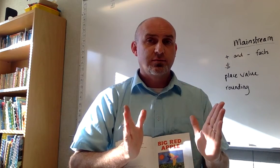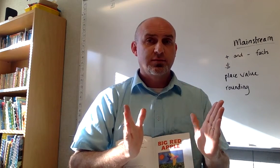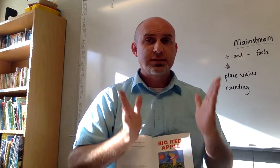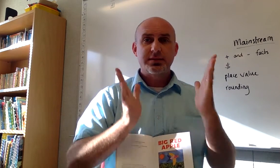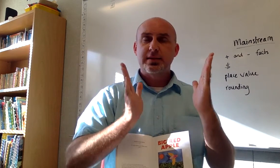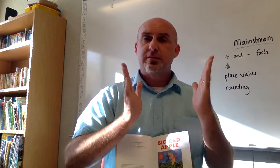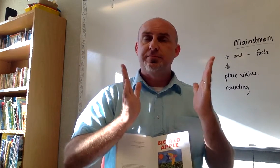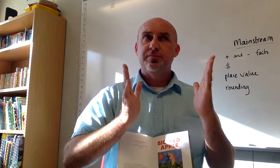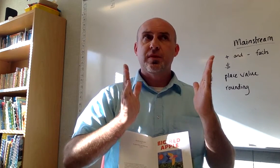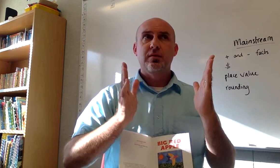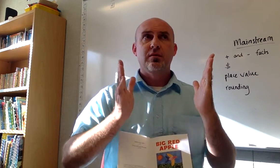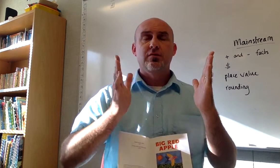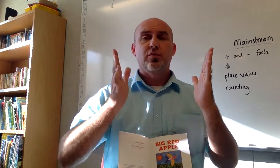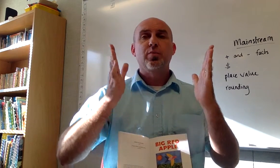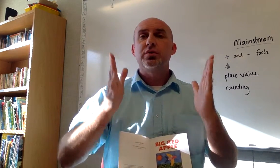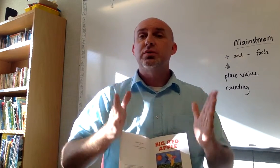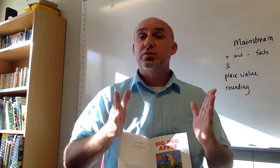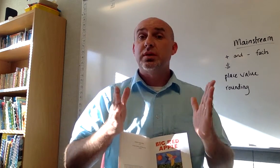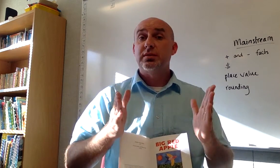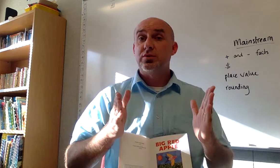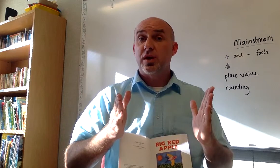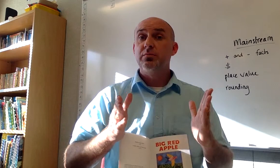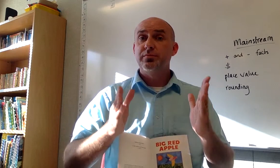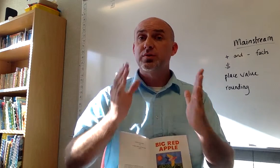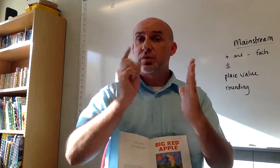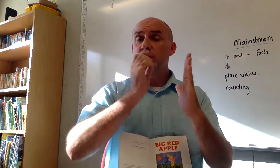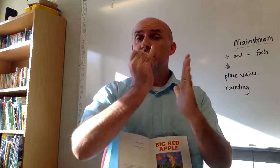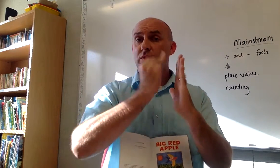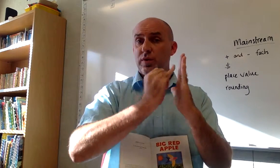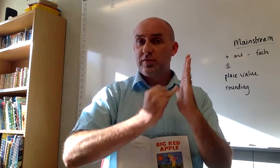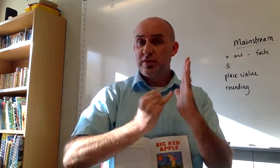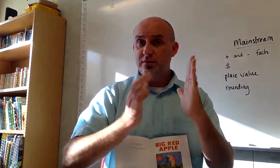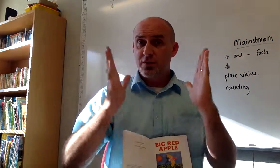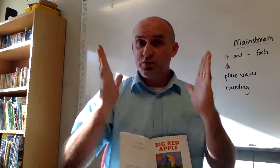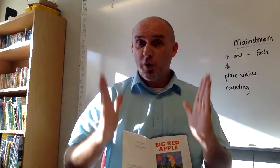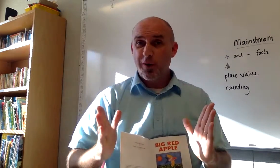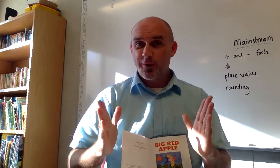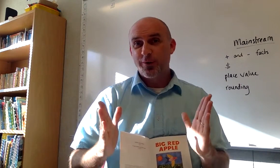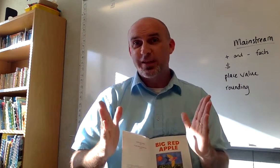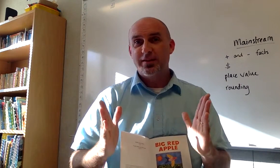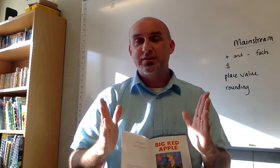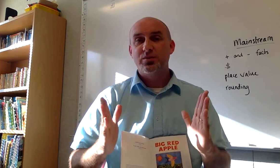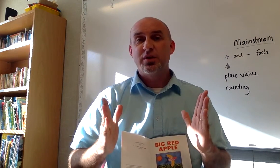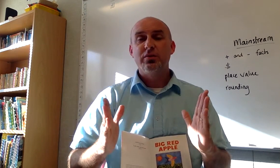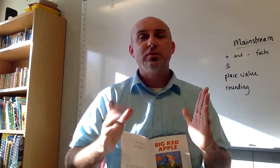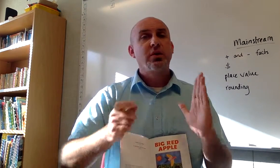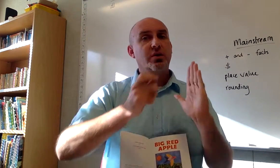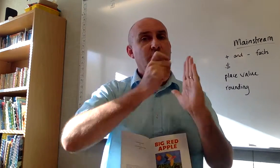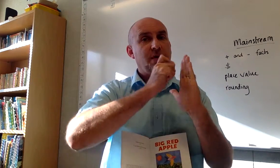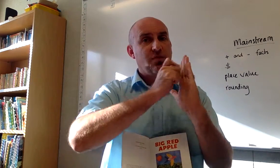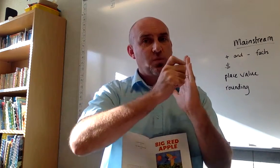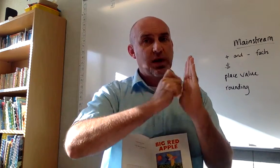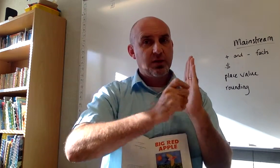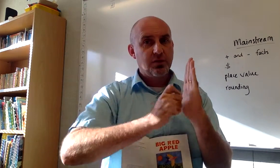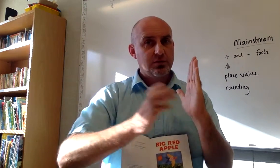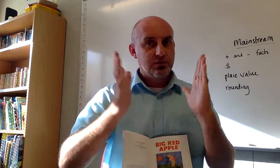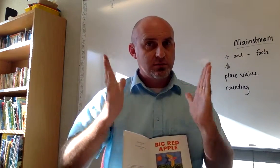This is for a person who does a job. So you have the drawer, the illustrator, you have the writer.